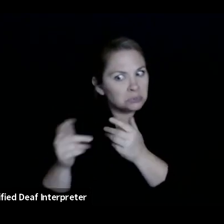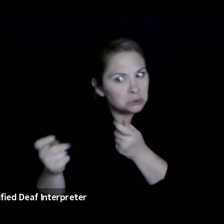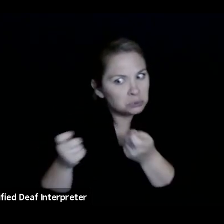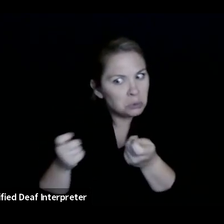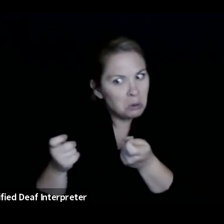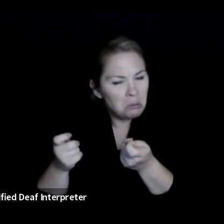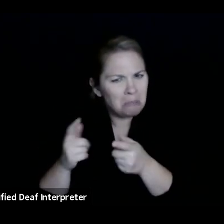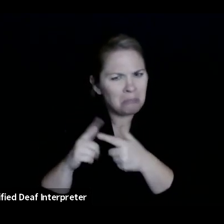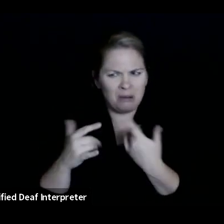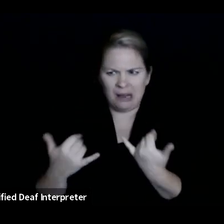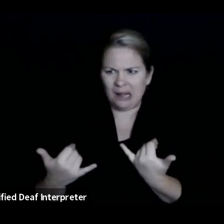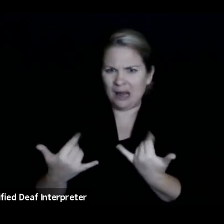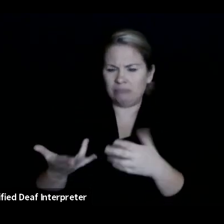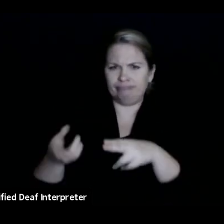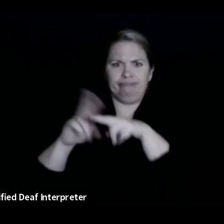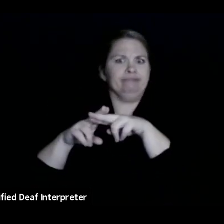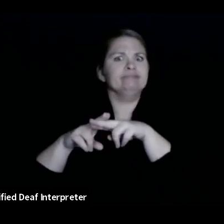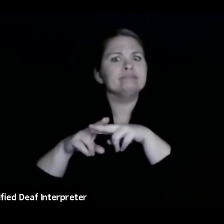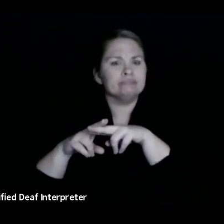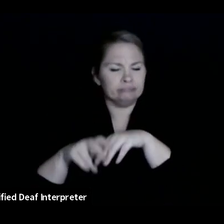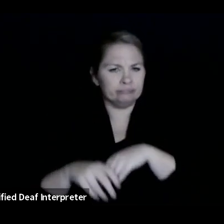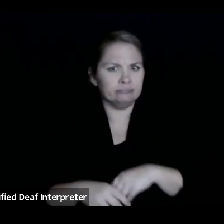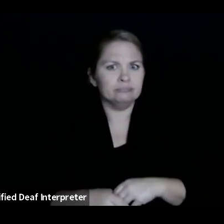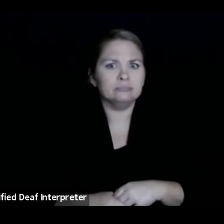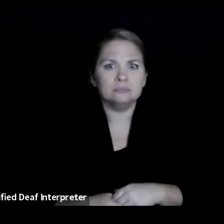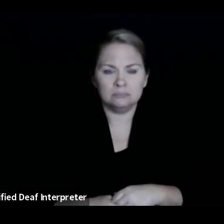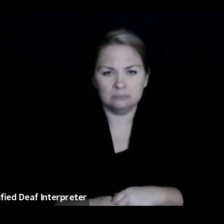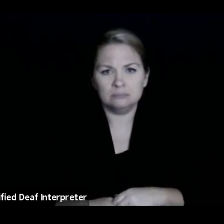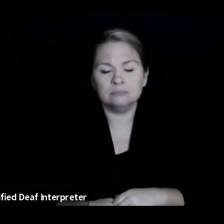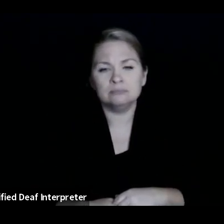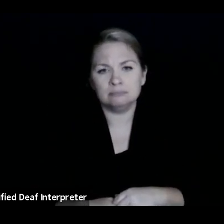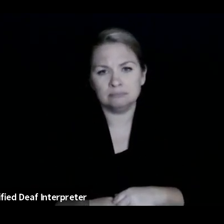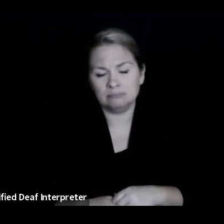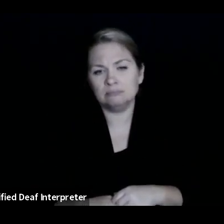healthcare workers, it's not like they're all in a particular